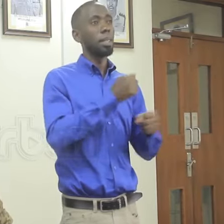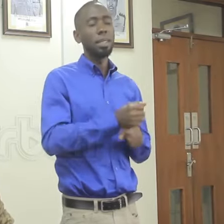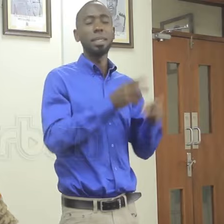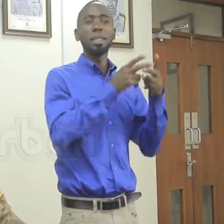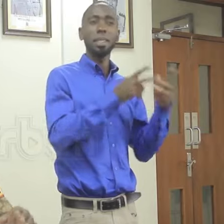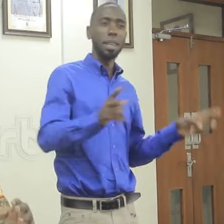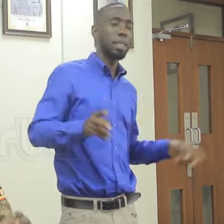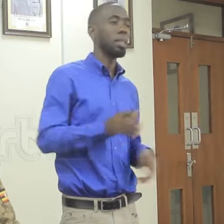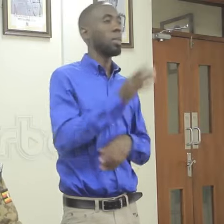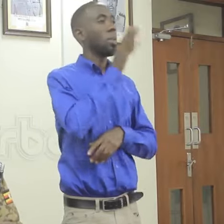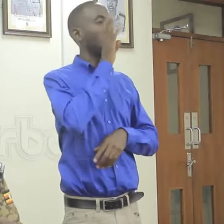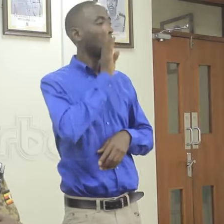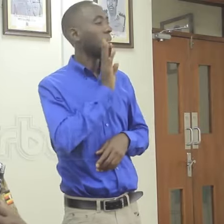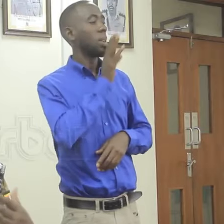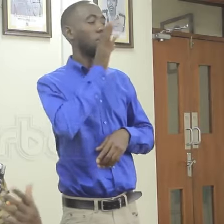lavishly,